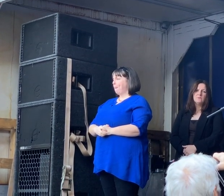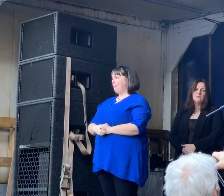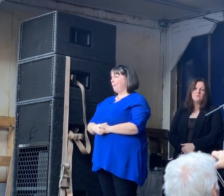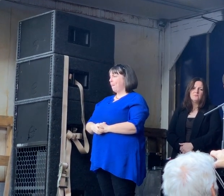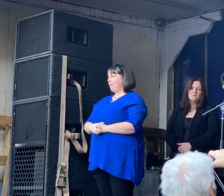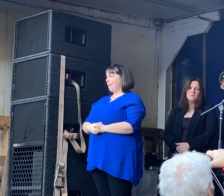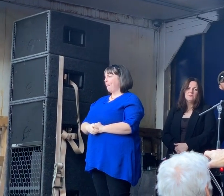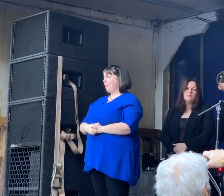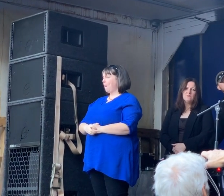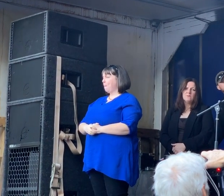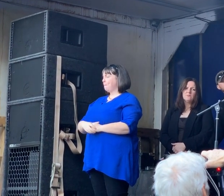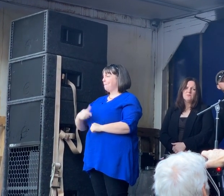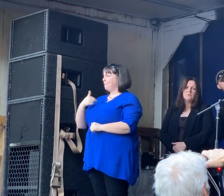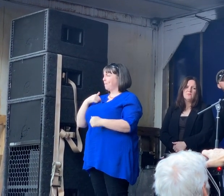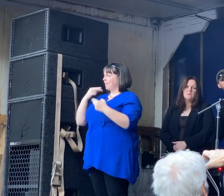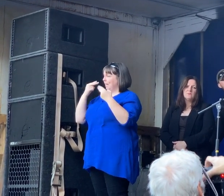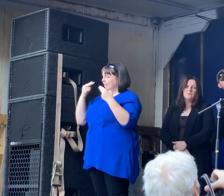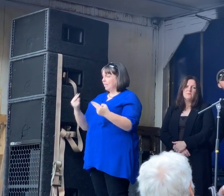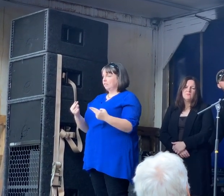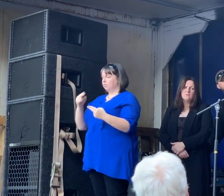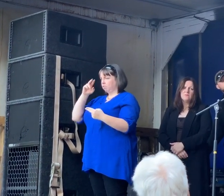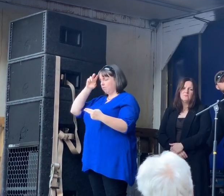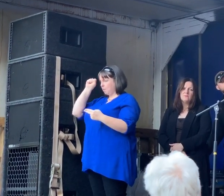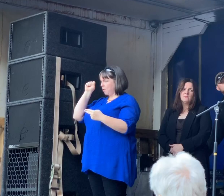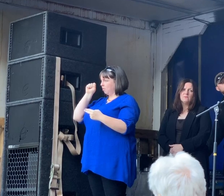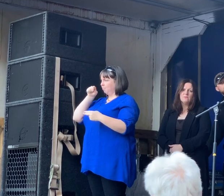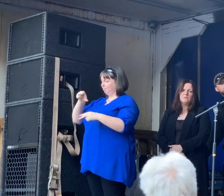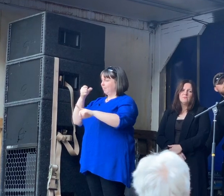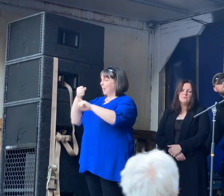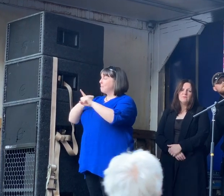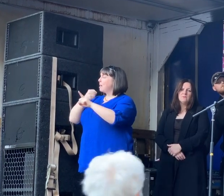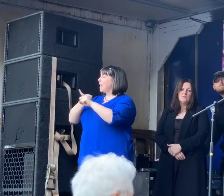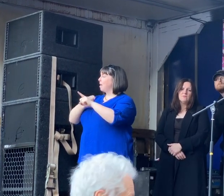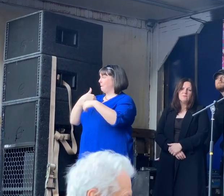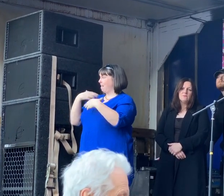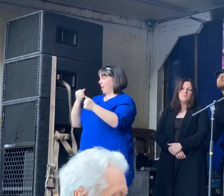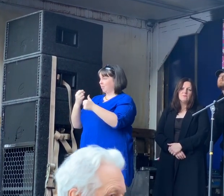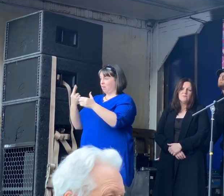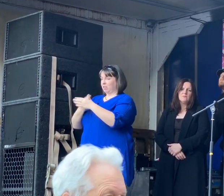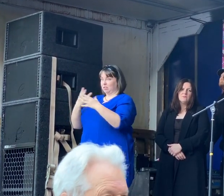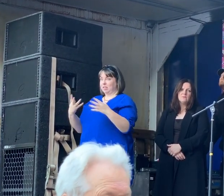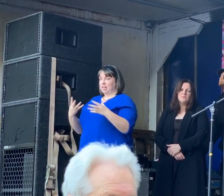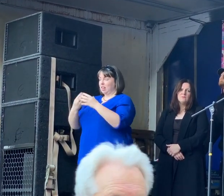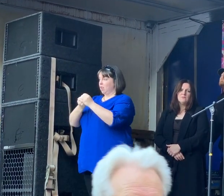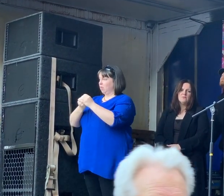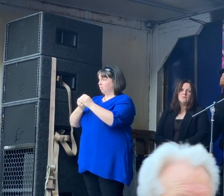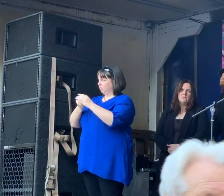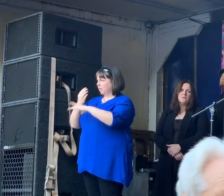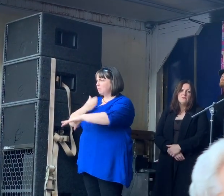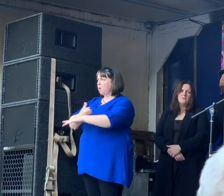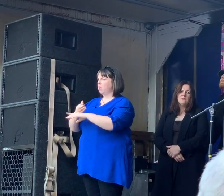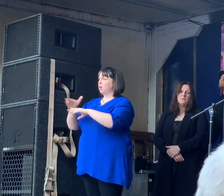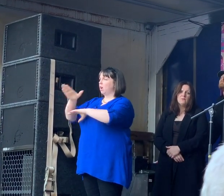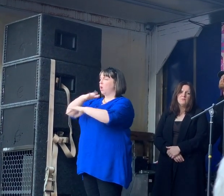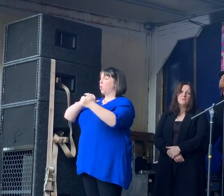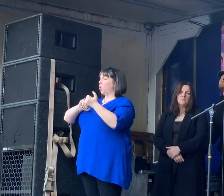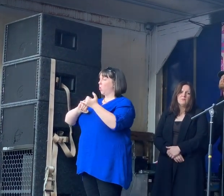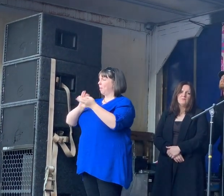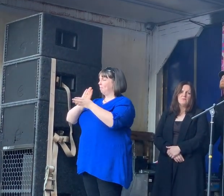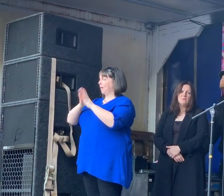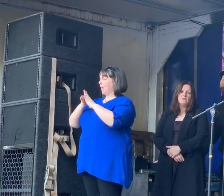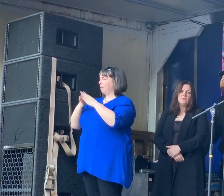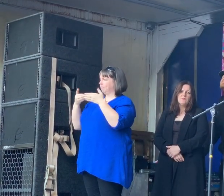So we need to leverage the success of this campaign, the campaign we've had together, for those who were made